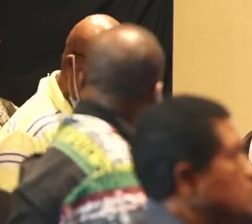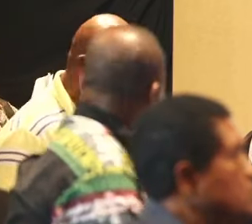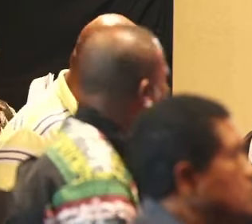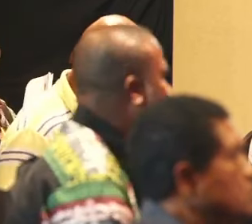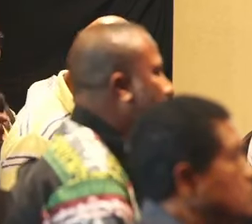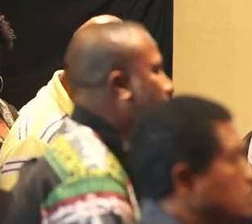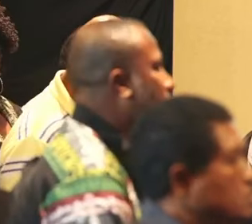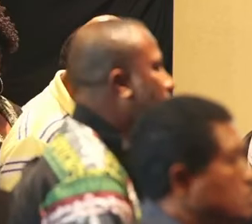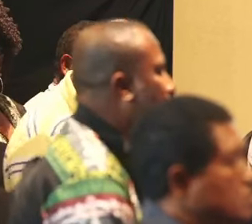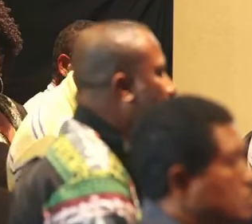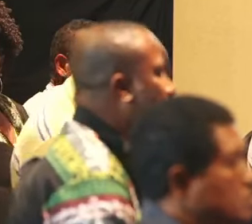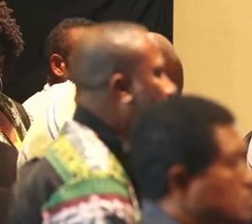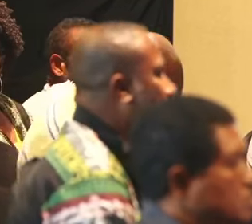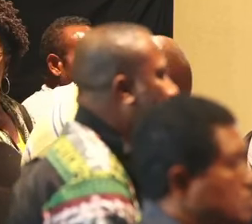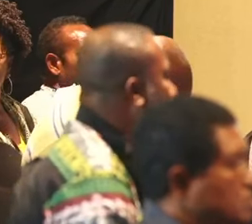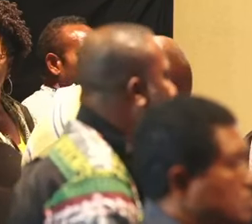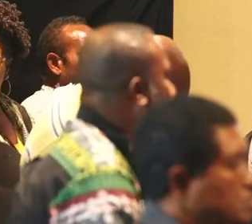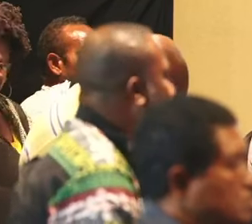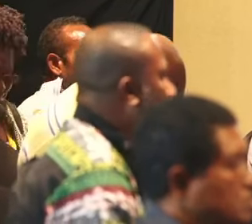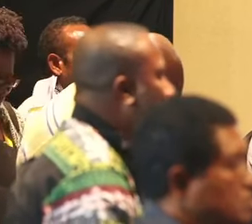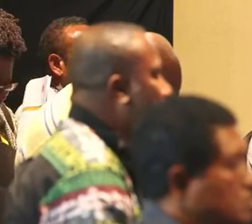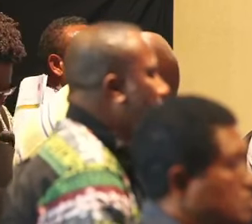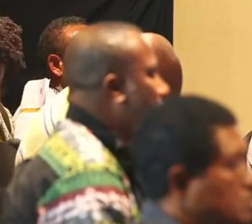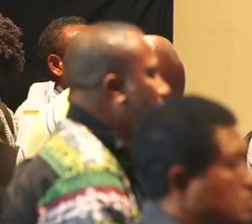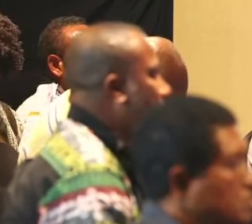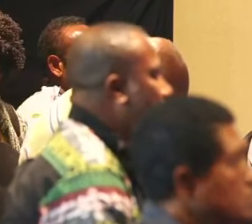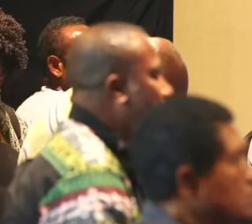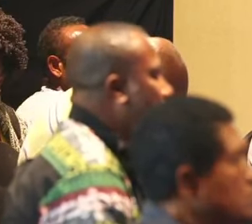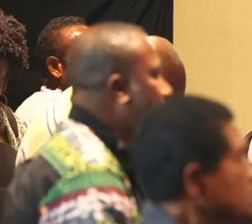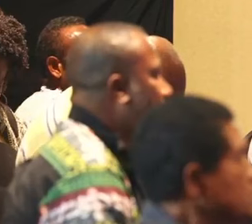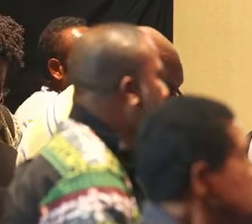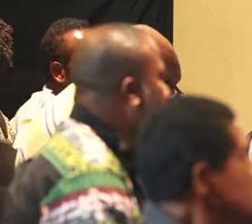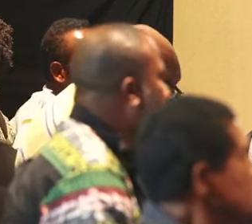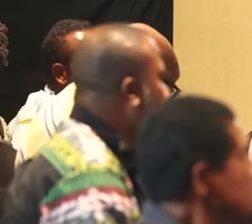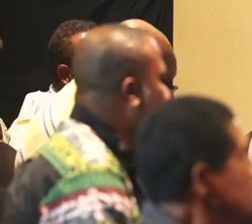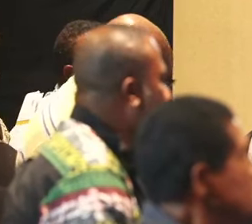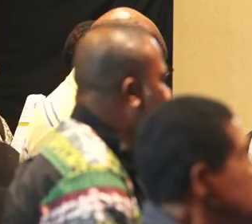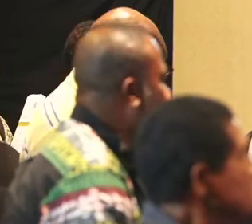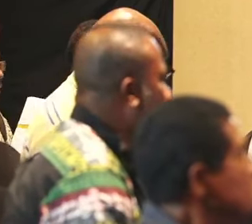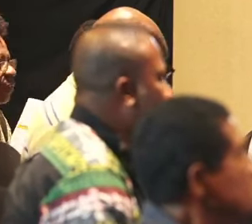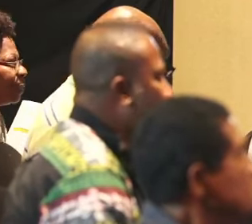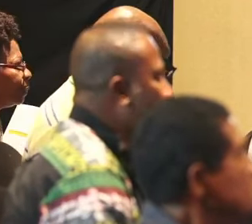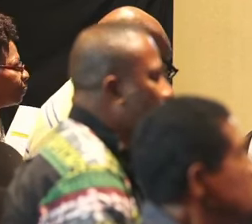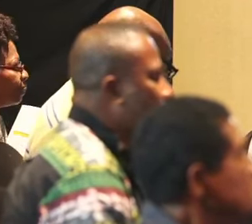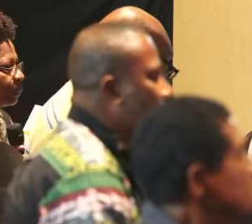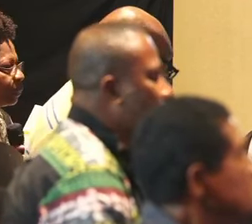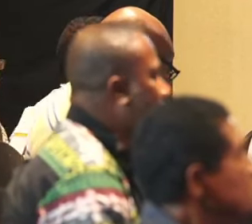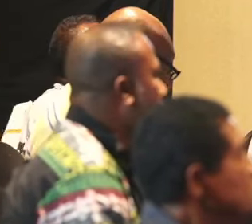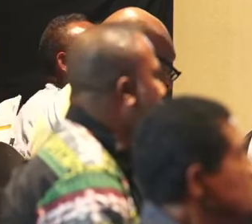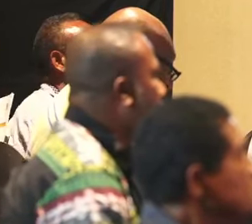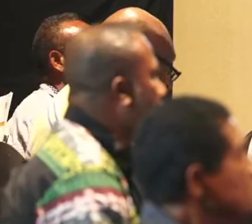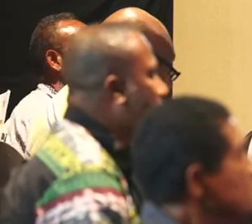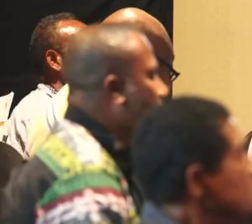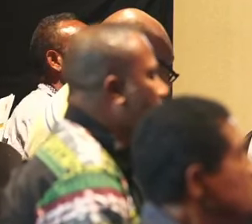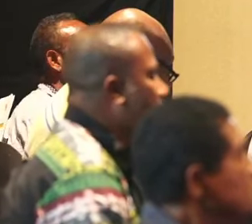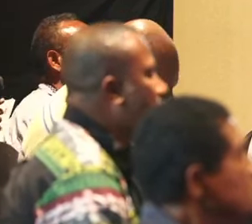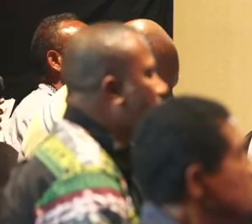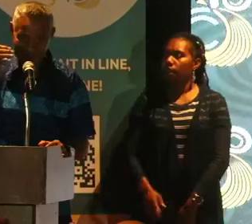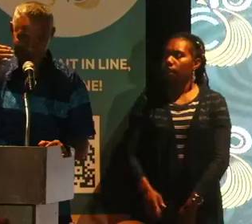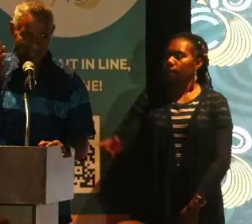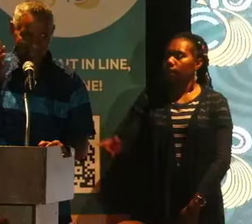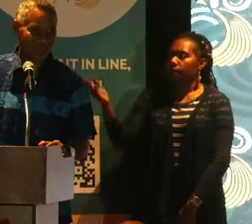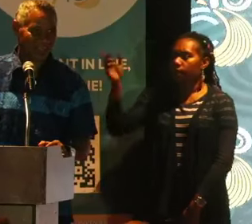Thank you. Thank you. I have a director here. My director just come on behalf of him, by come now.